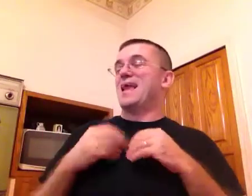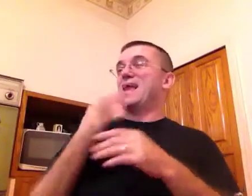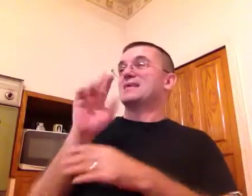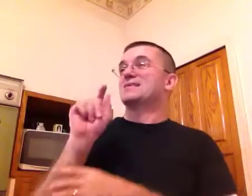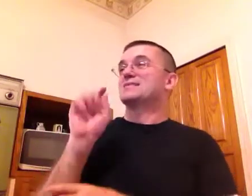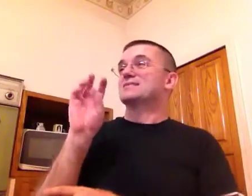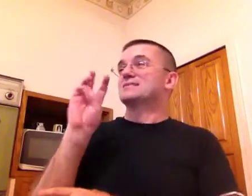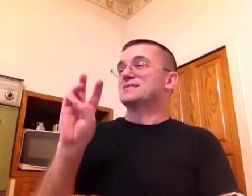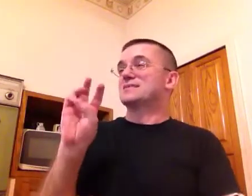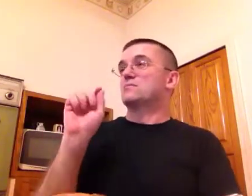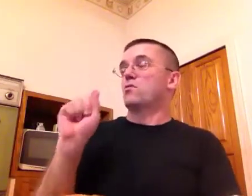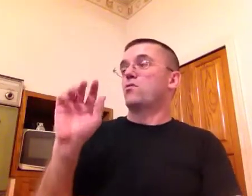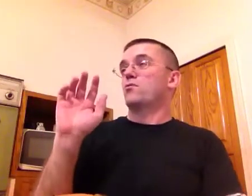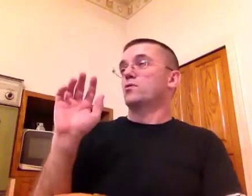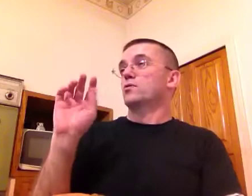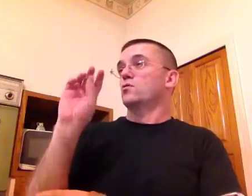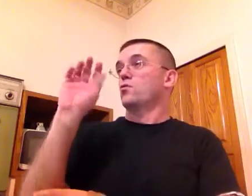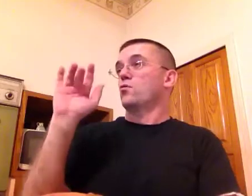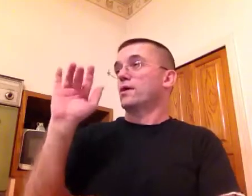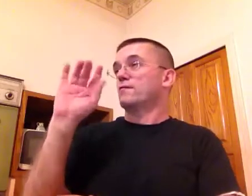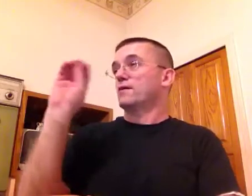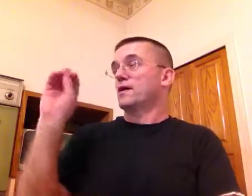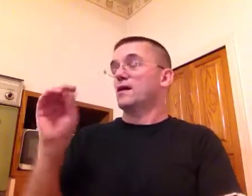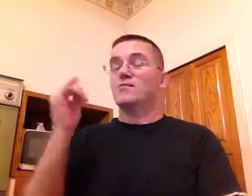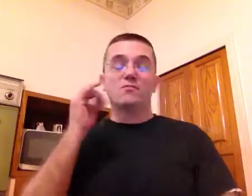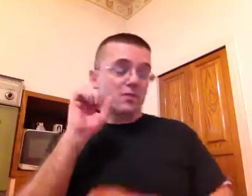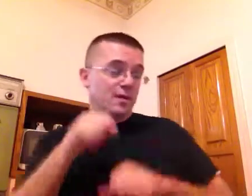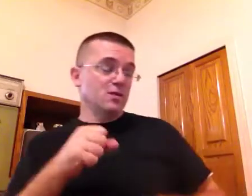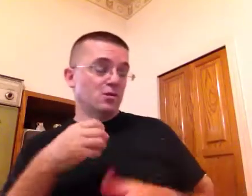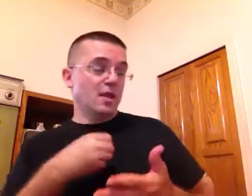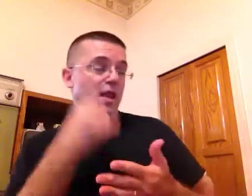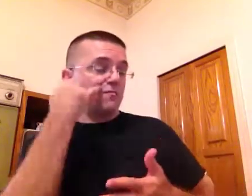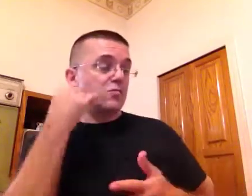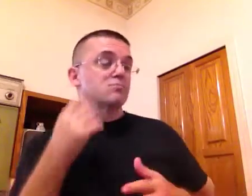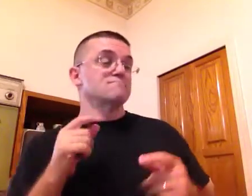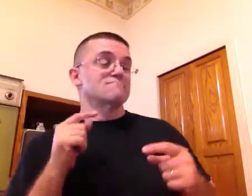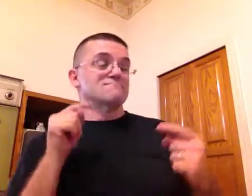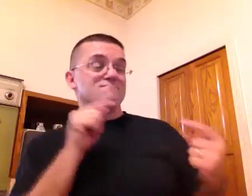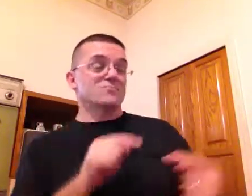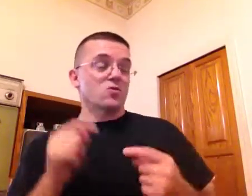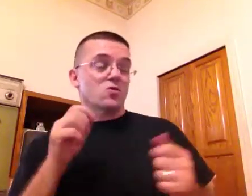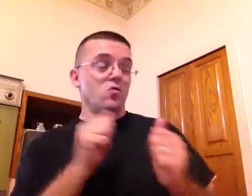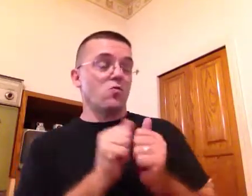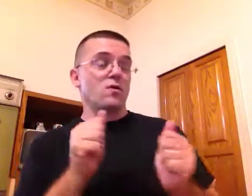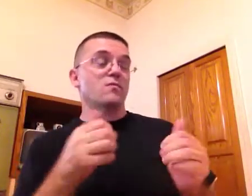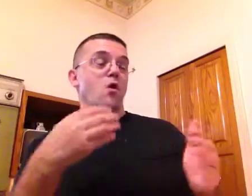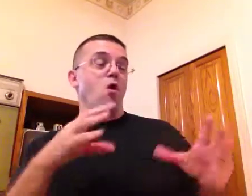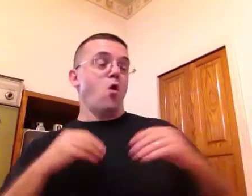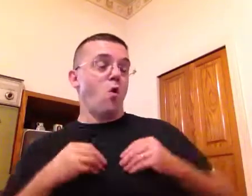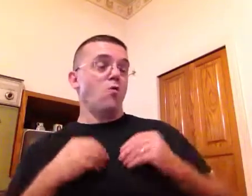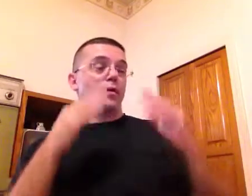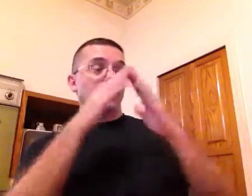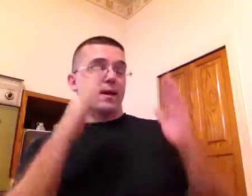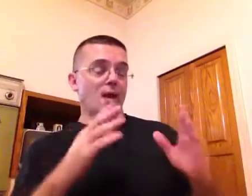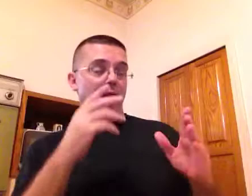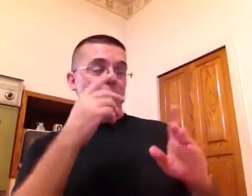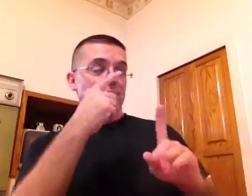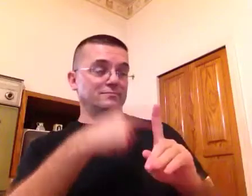Well, you can get 6.25% where you're to be willing to put up with the hassle of owning real estate, or if you were be willing to take the risk